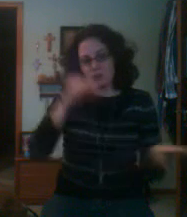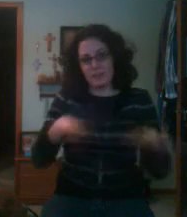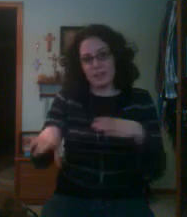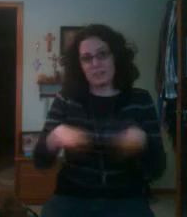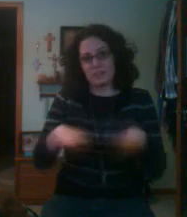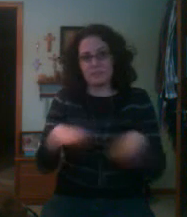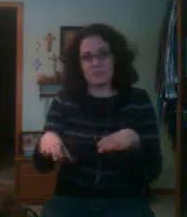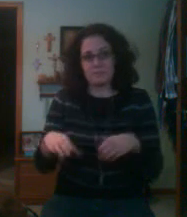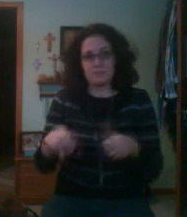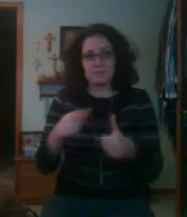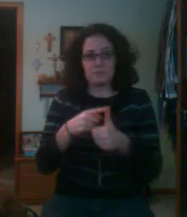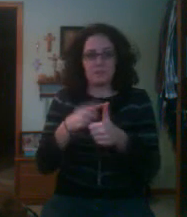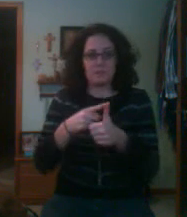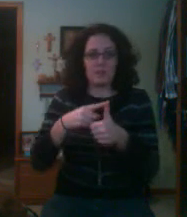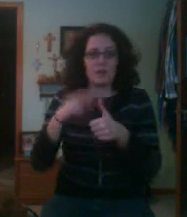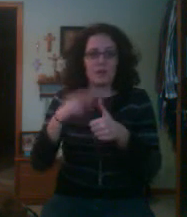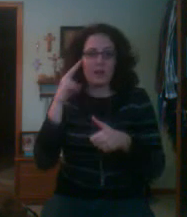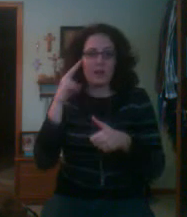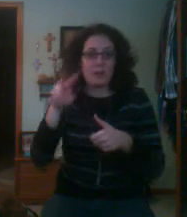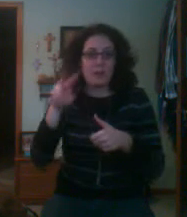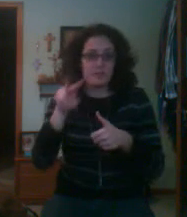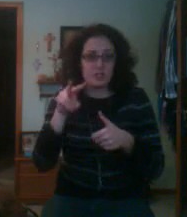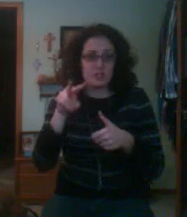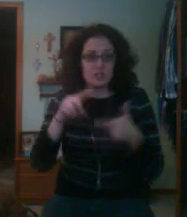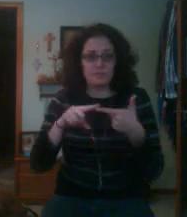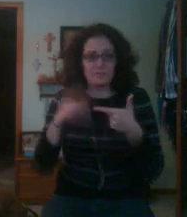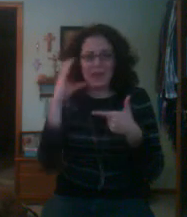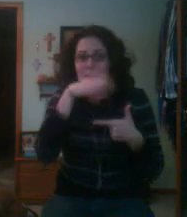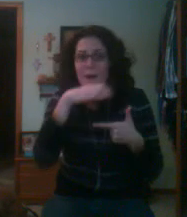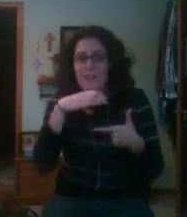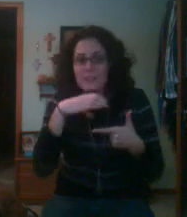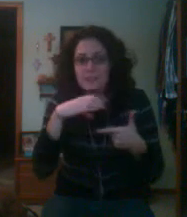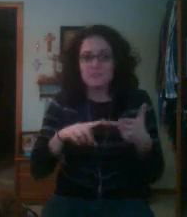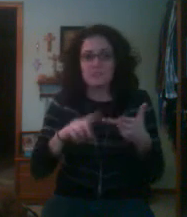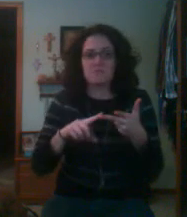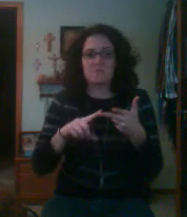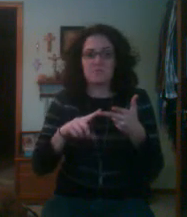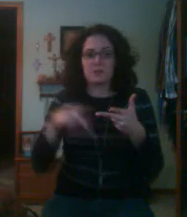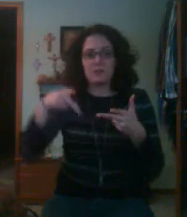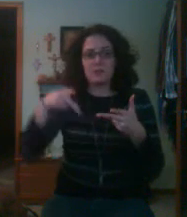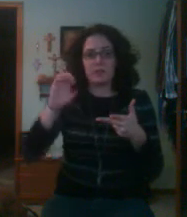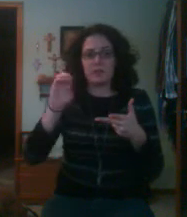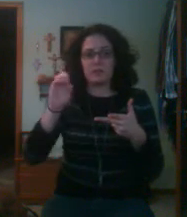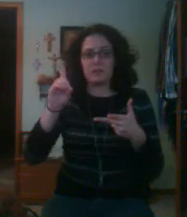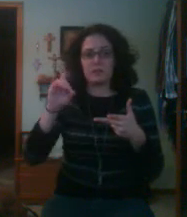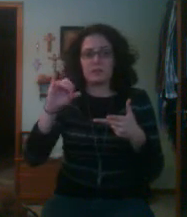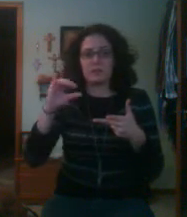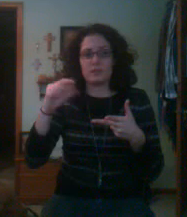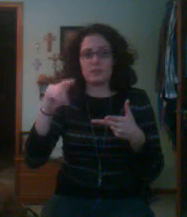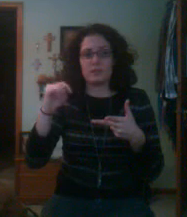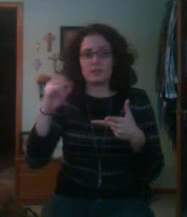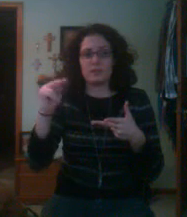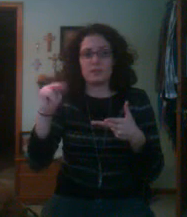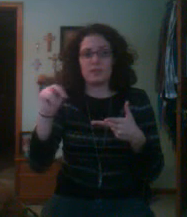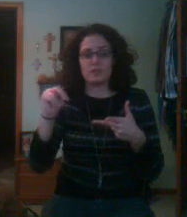predictions, testing those predictions, repeating and revising any experiments if needed, reporting your